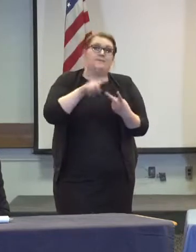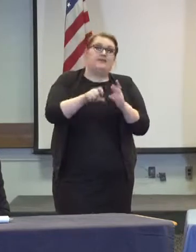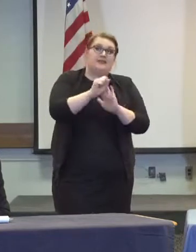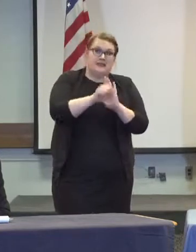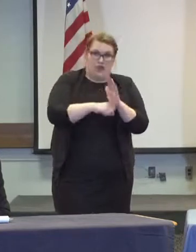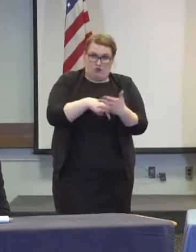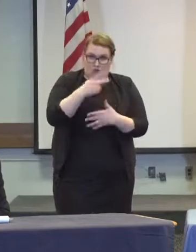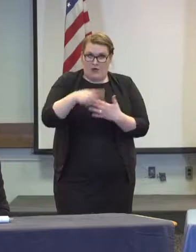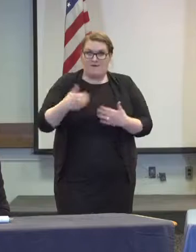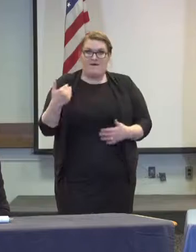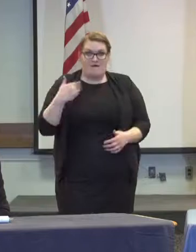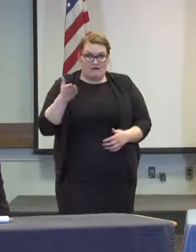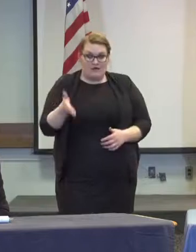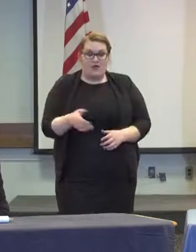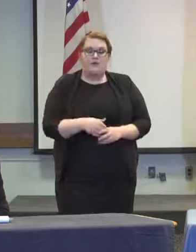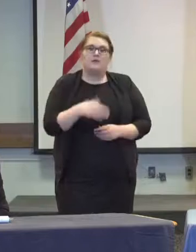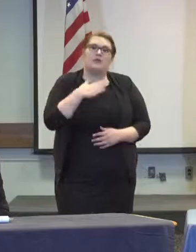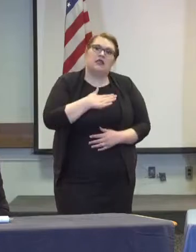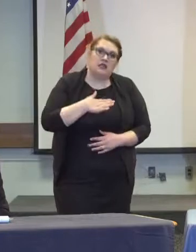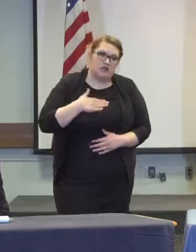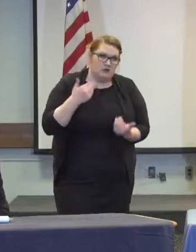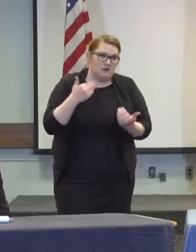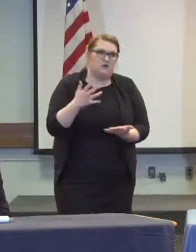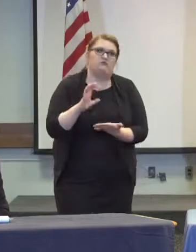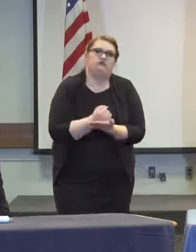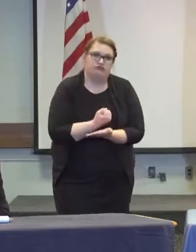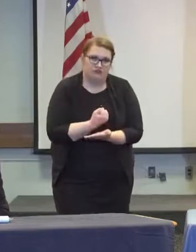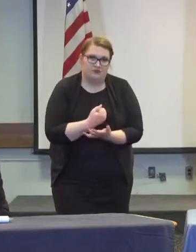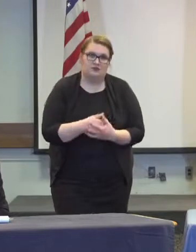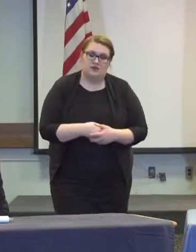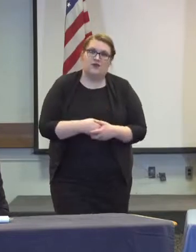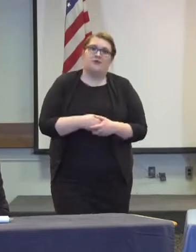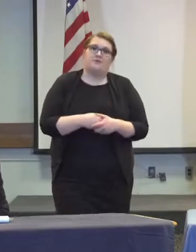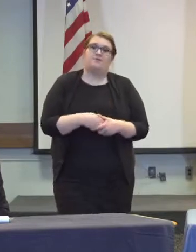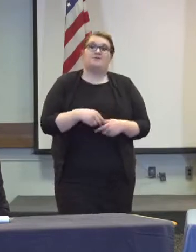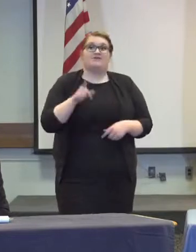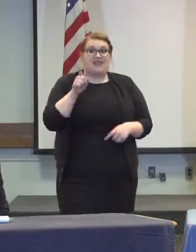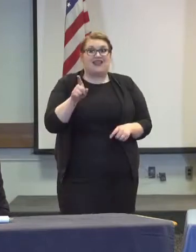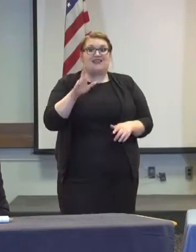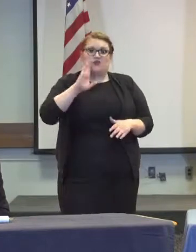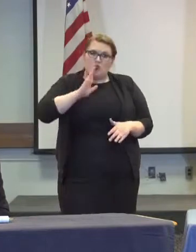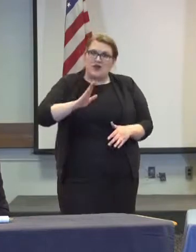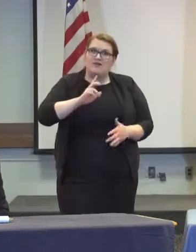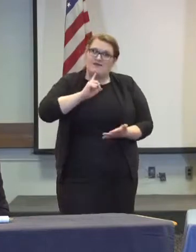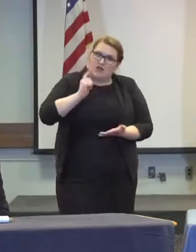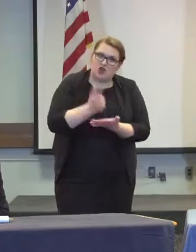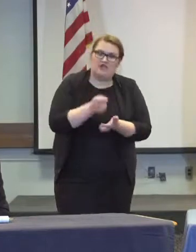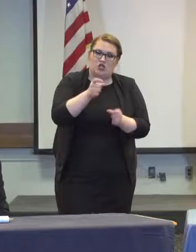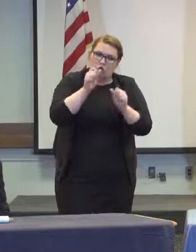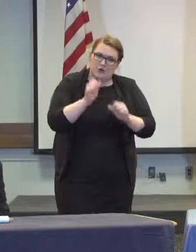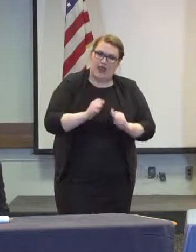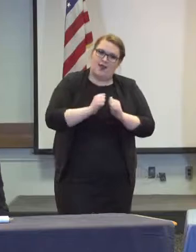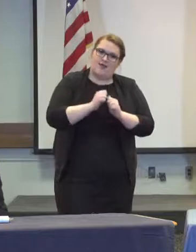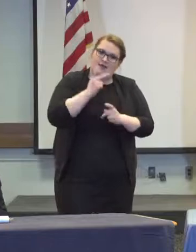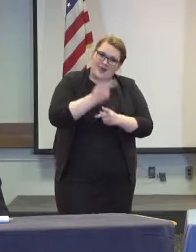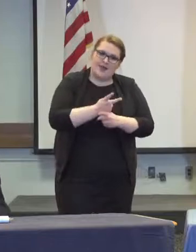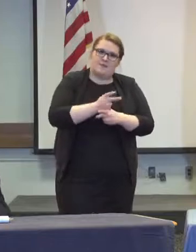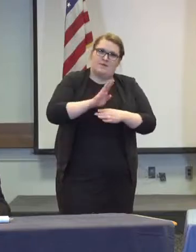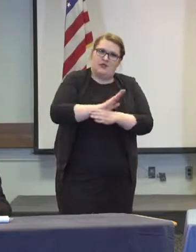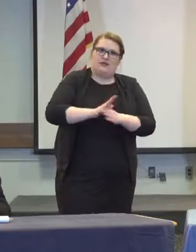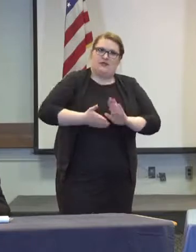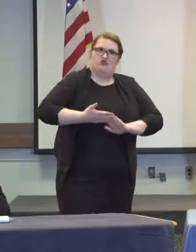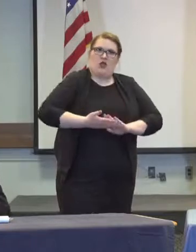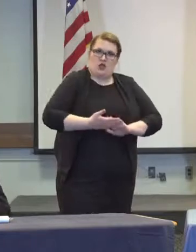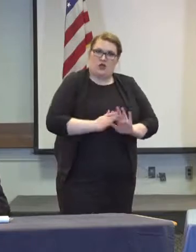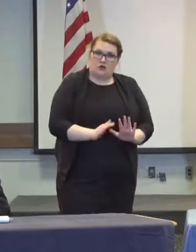programs there. Please take advantage of them. It's a way to guarantee that you'll be able to keep your business running. I said in the